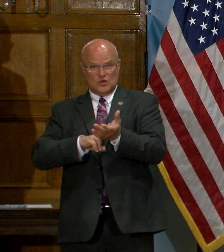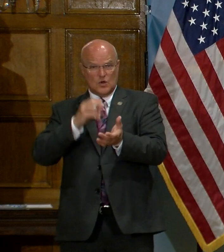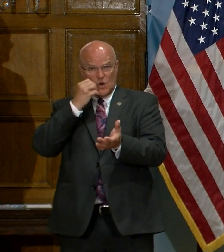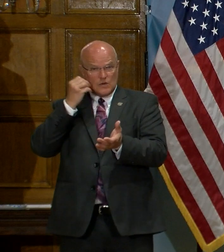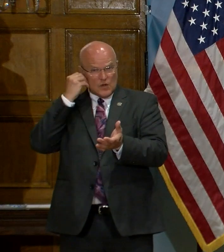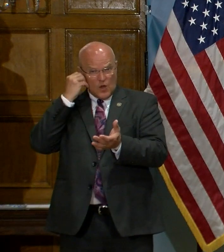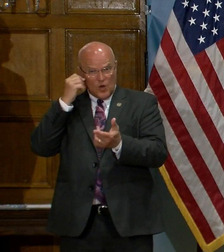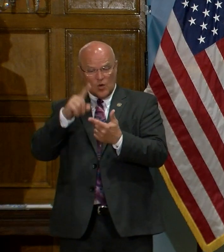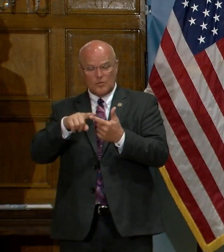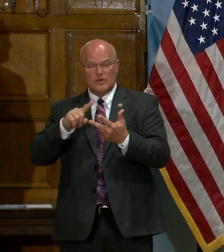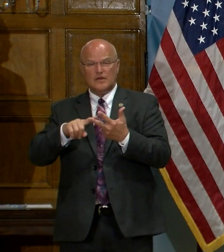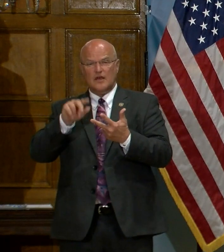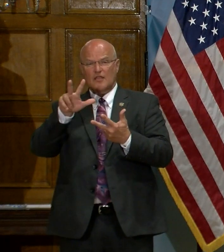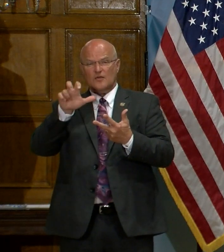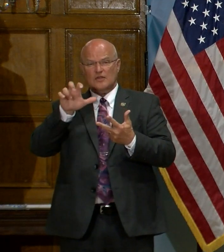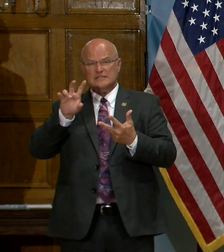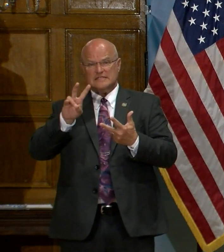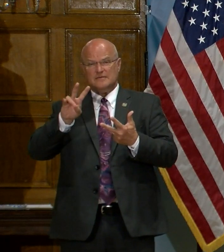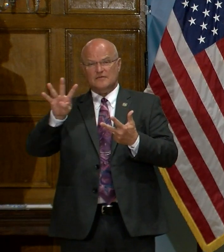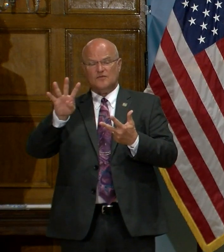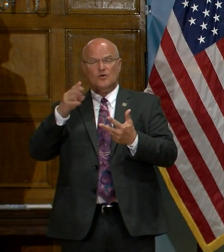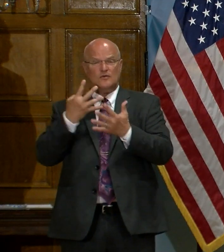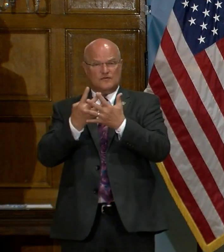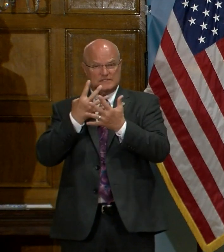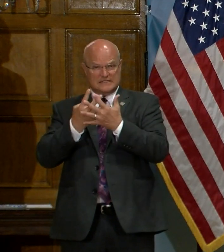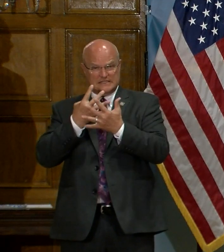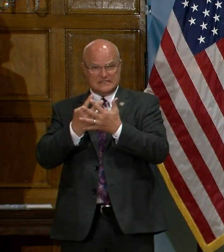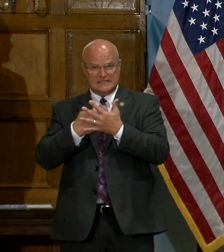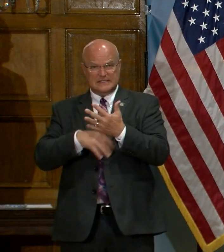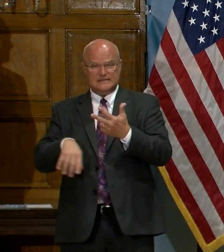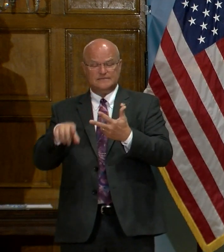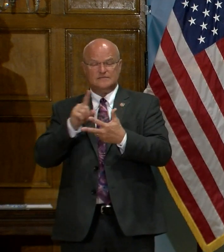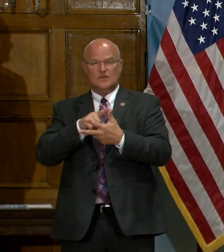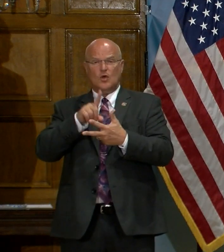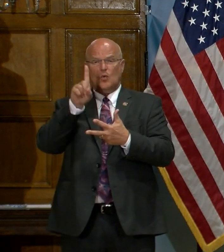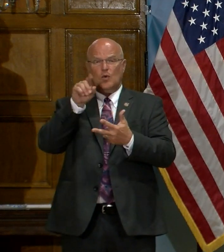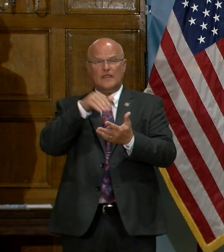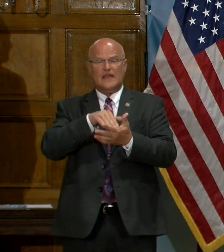nursing homes. 374 are in correctional facilities.